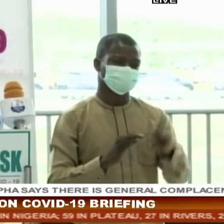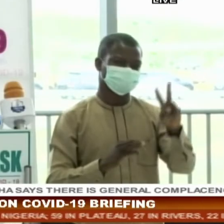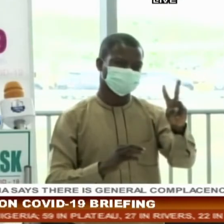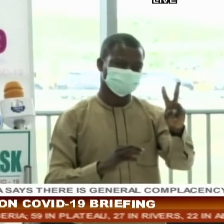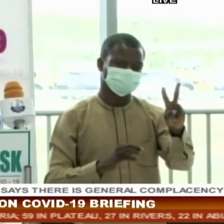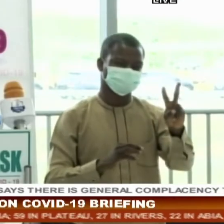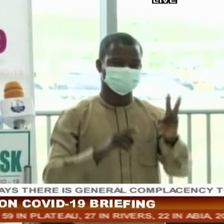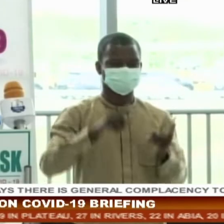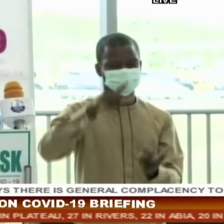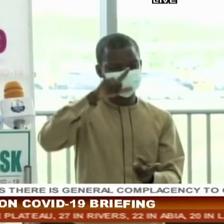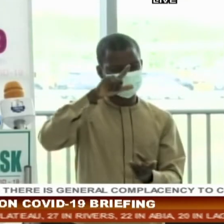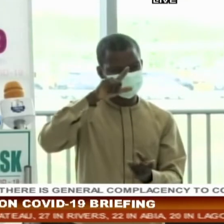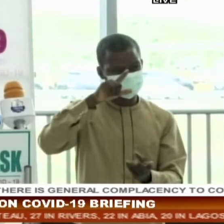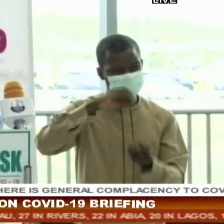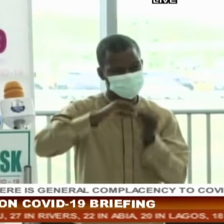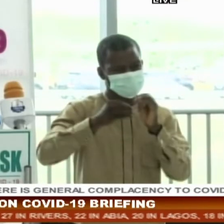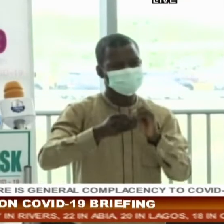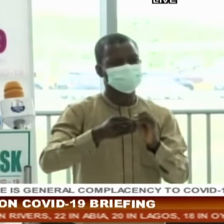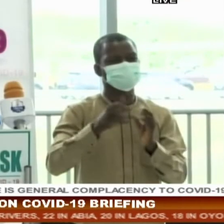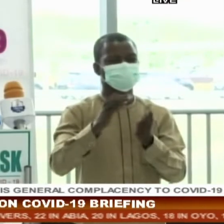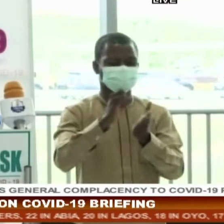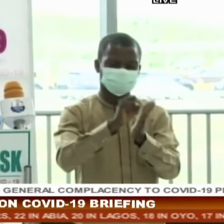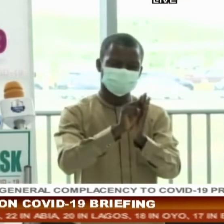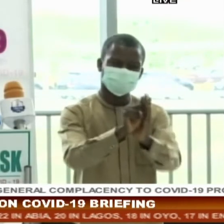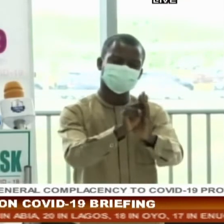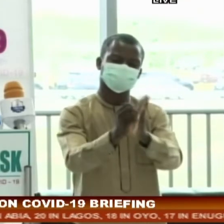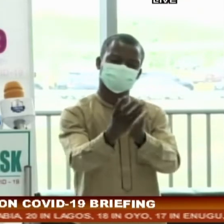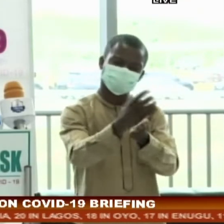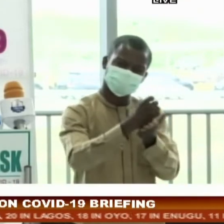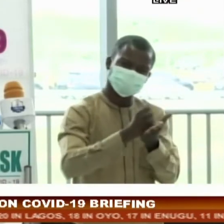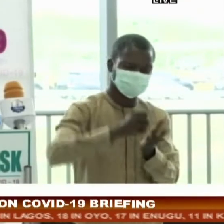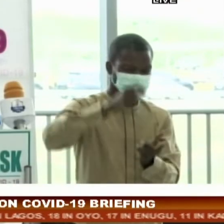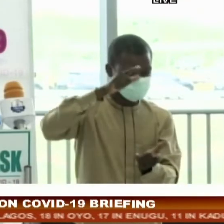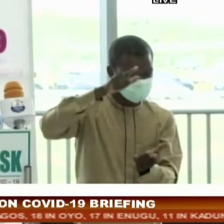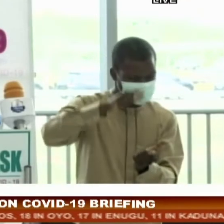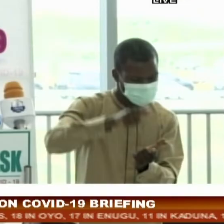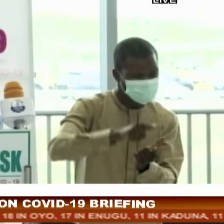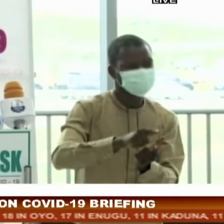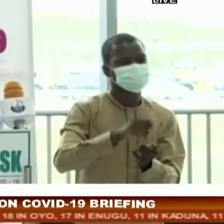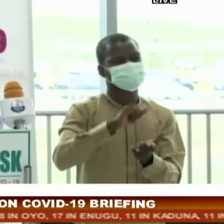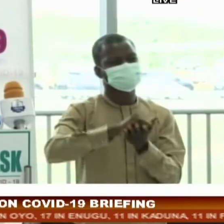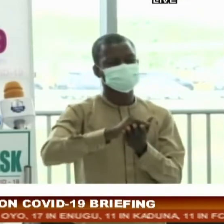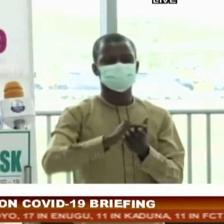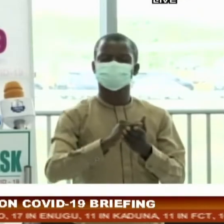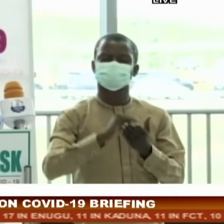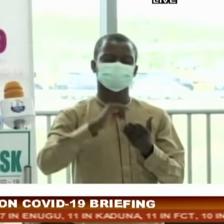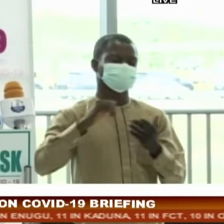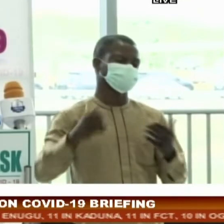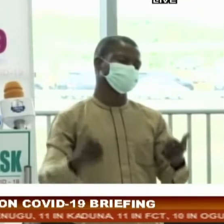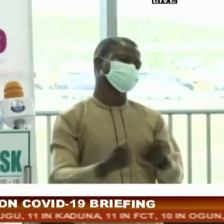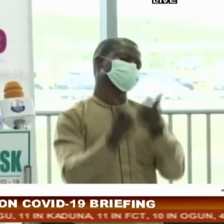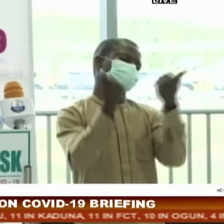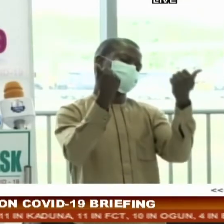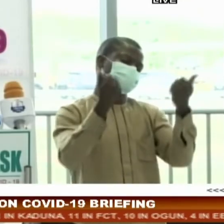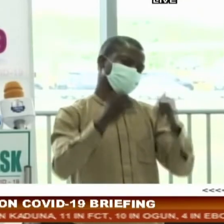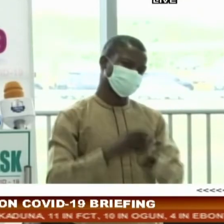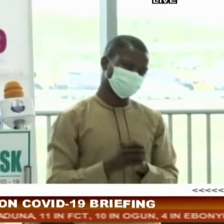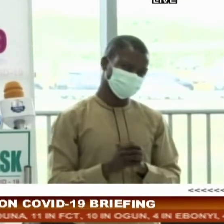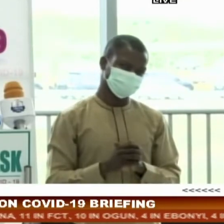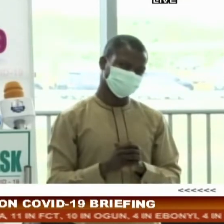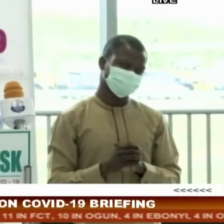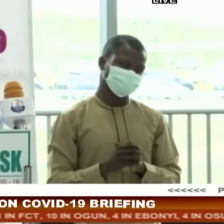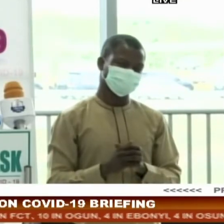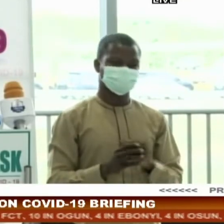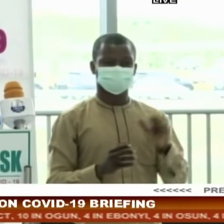collection sites and rate of sample collection. It's a major obstacle.